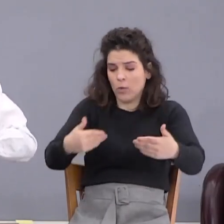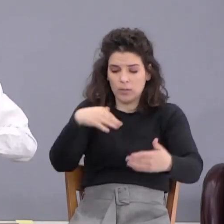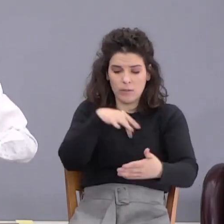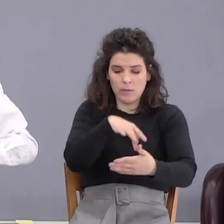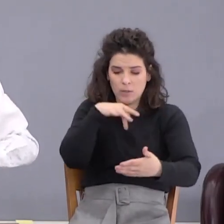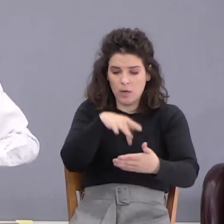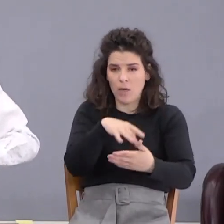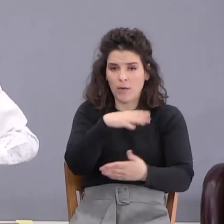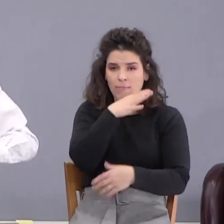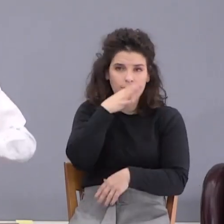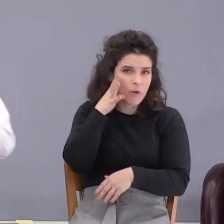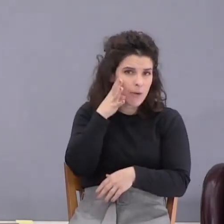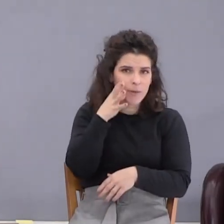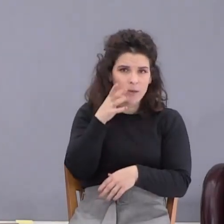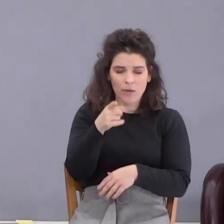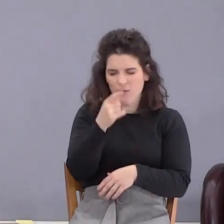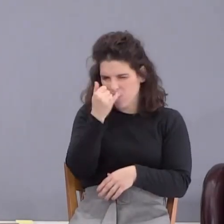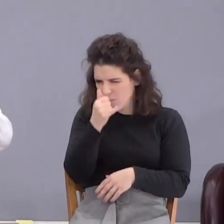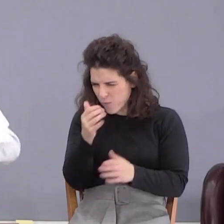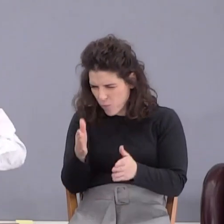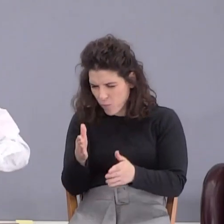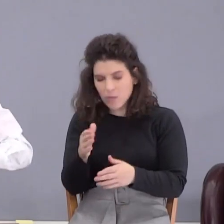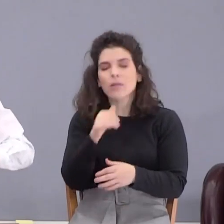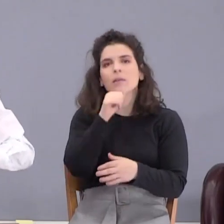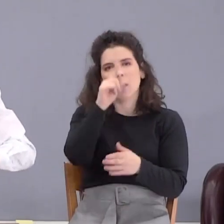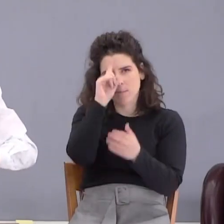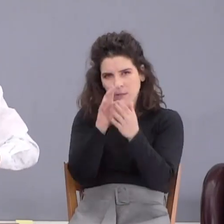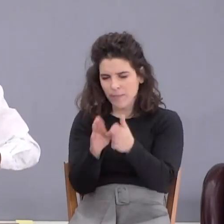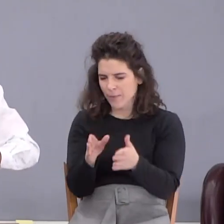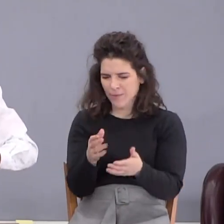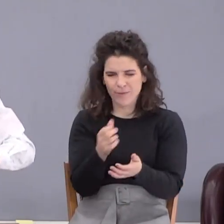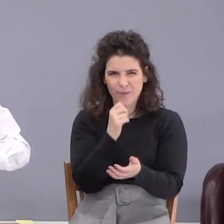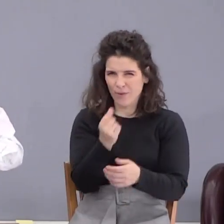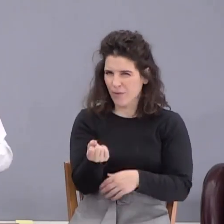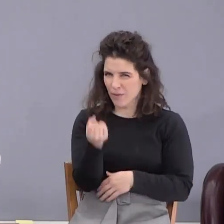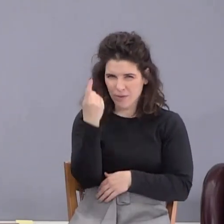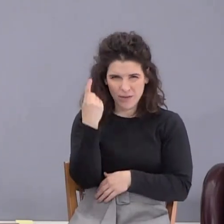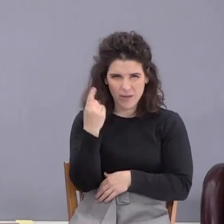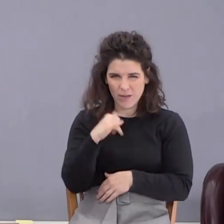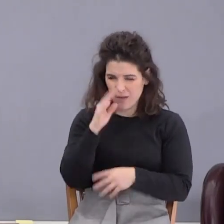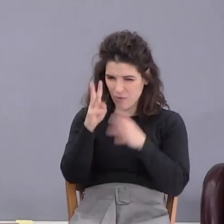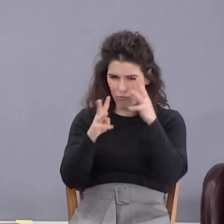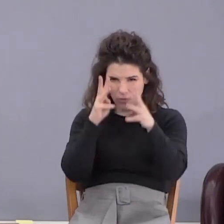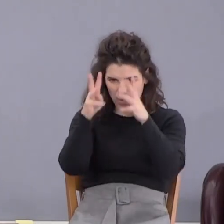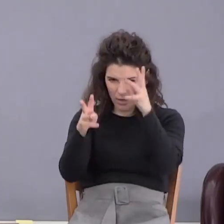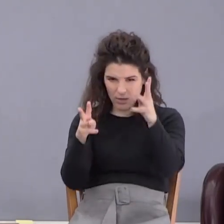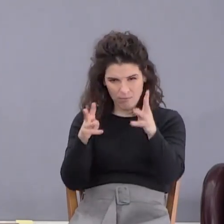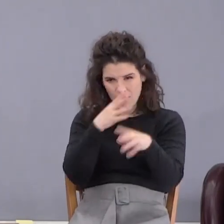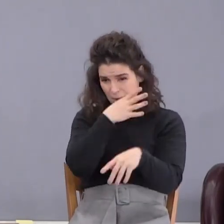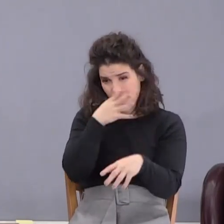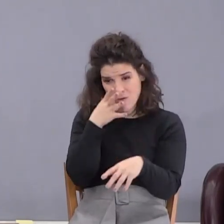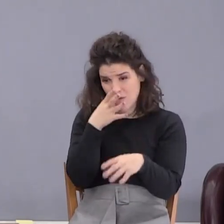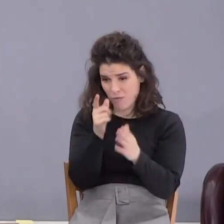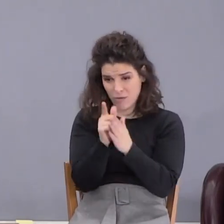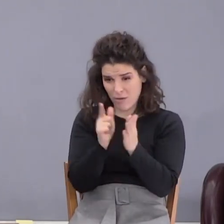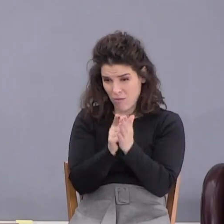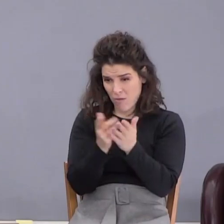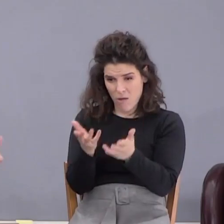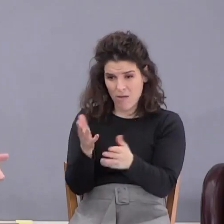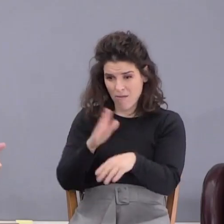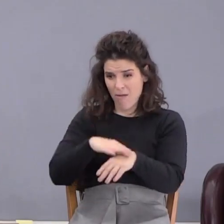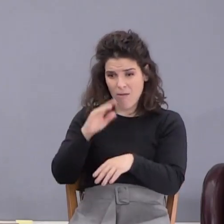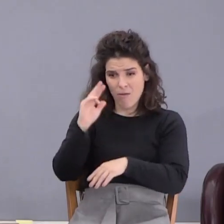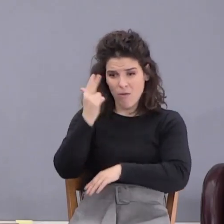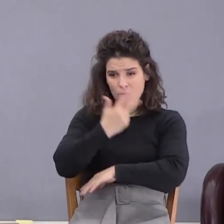you fools, the unbeliever, you fools don't even know that I created agriculture and the laws thereof on the